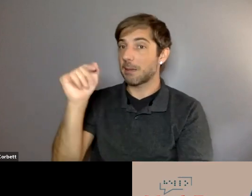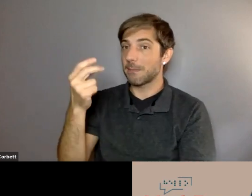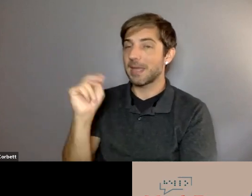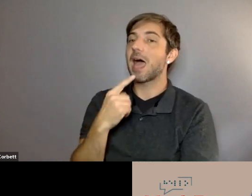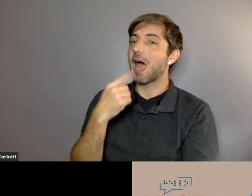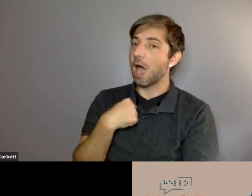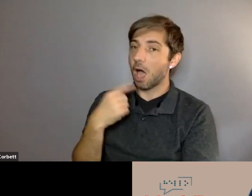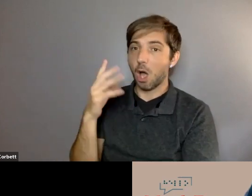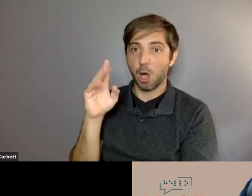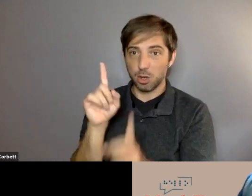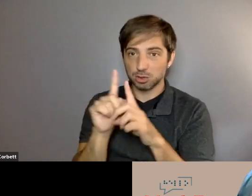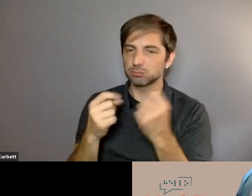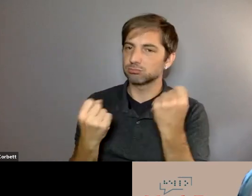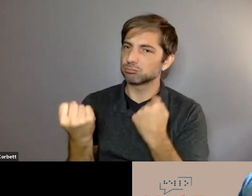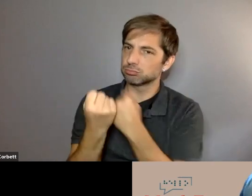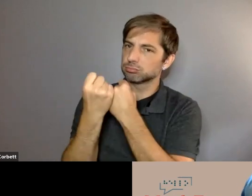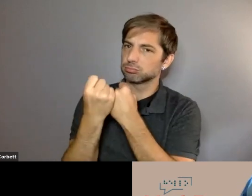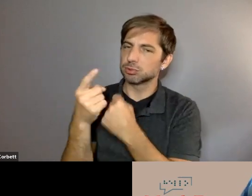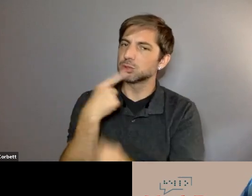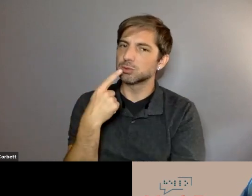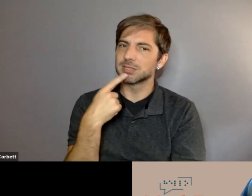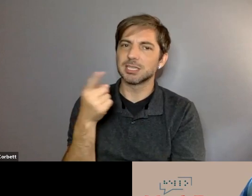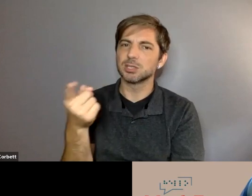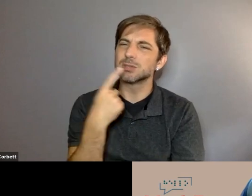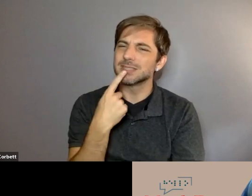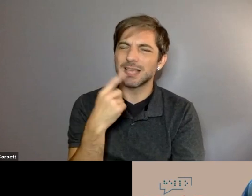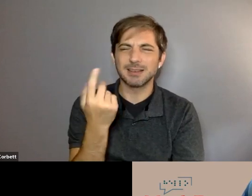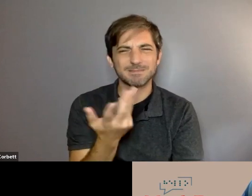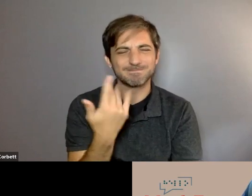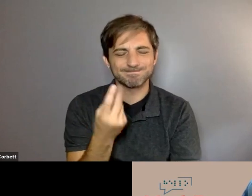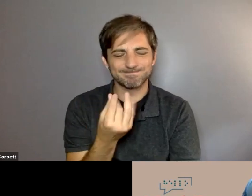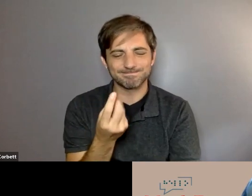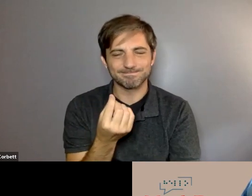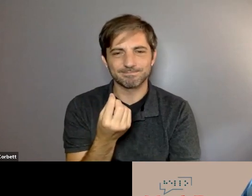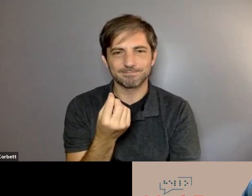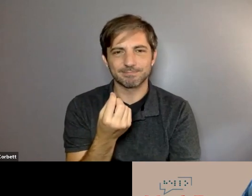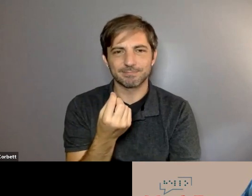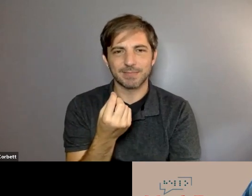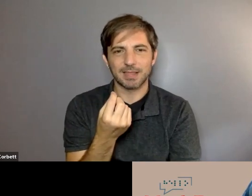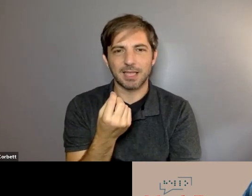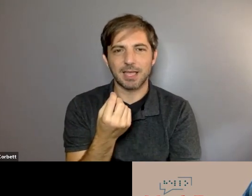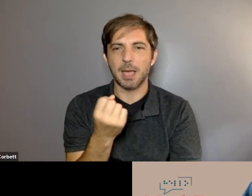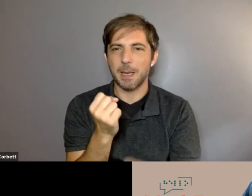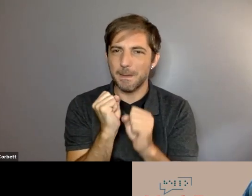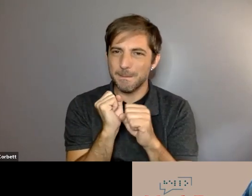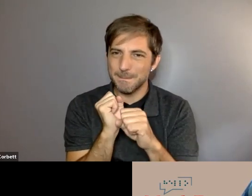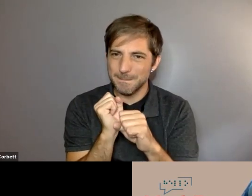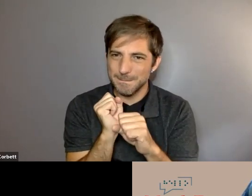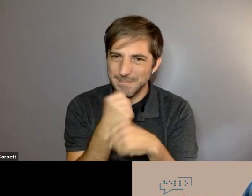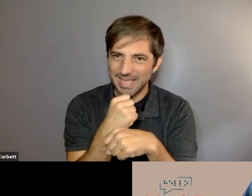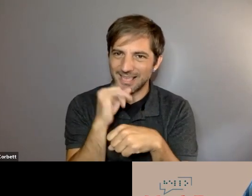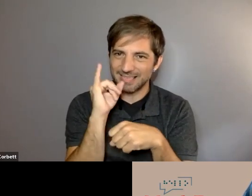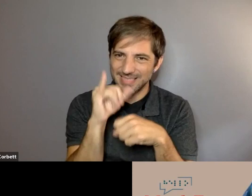you said at some point. You said it probably a couple times, but make those line items in your